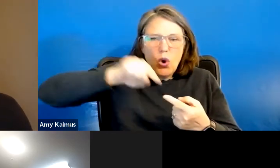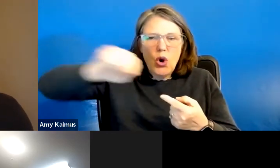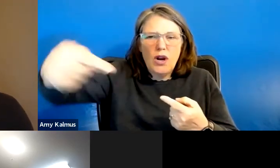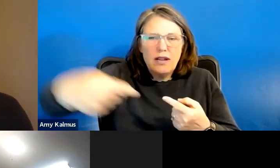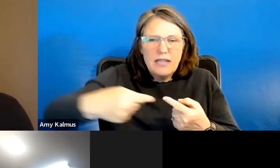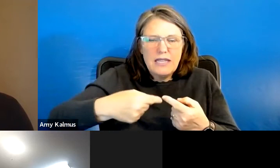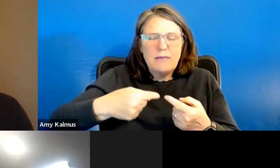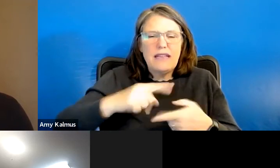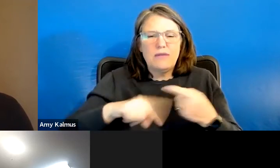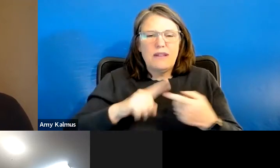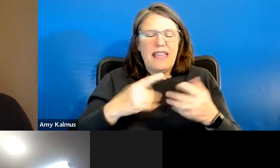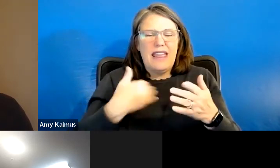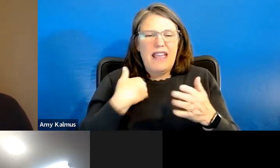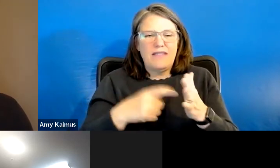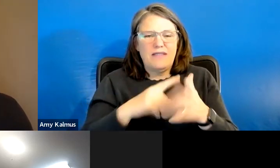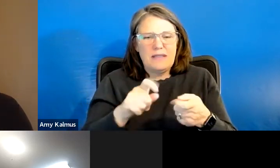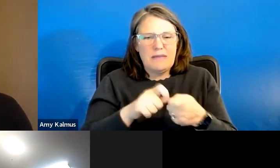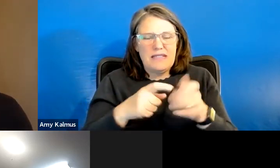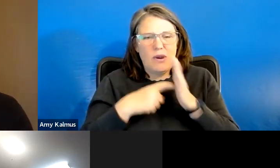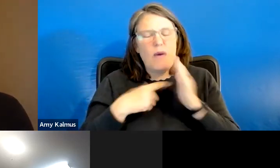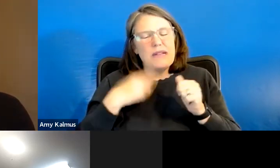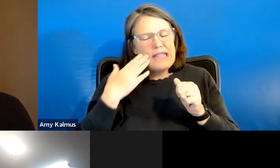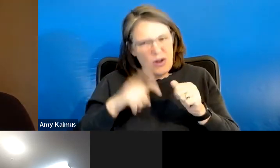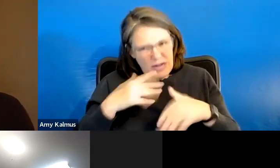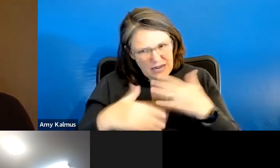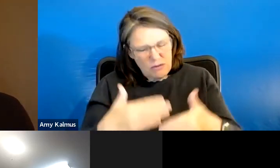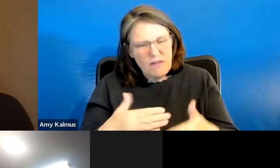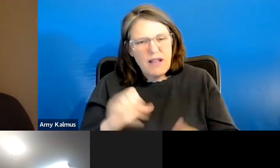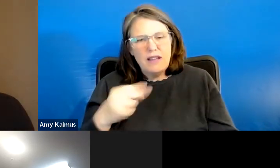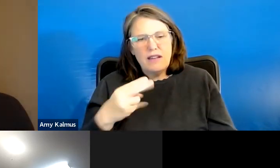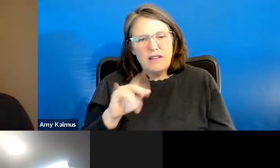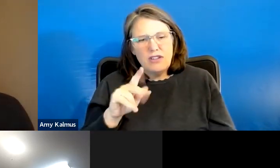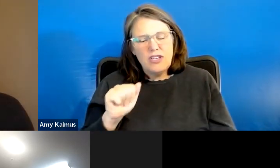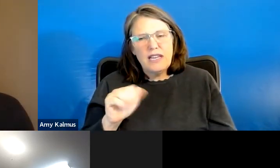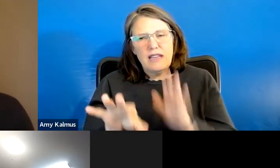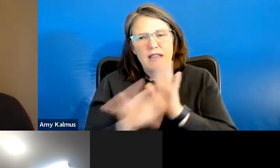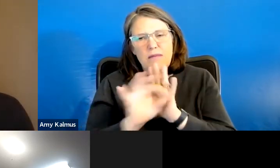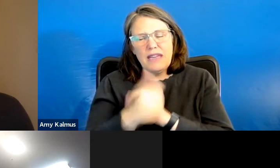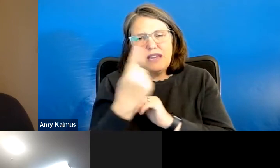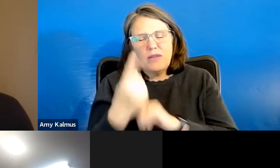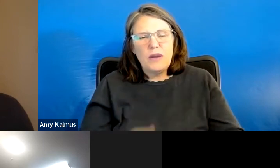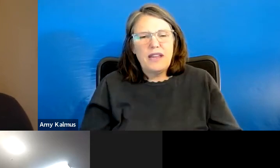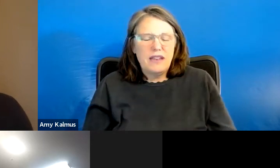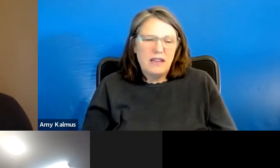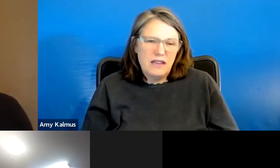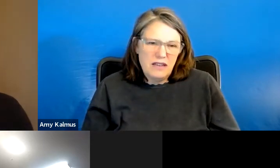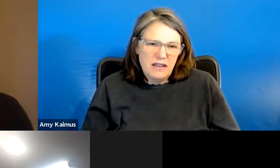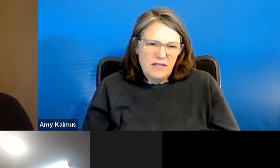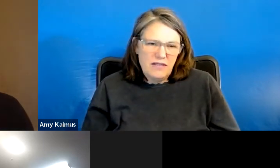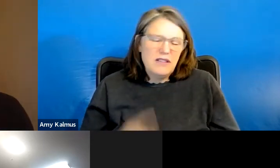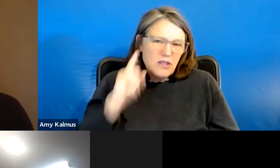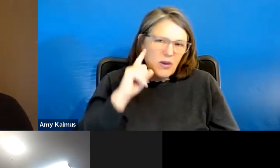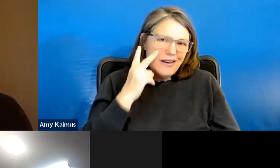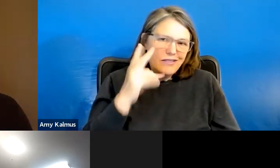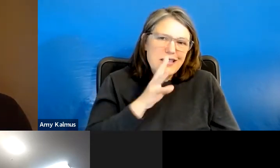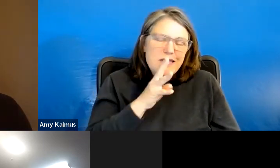have specific requirements. Yeah, I know we need to move on. Okay, Shika, you get to pick another category. We still have hear, see, speak, spending